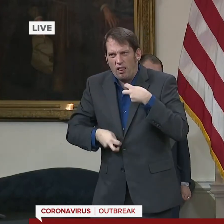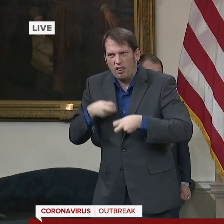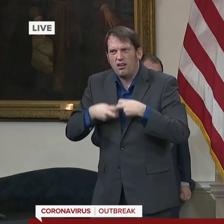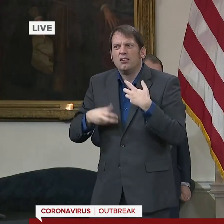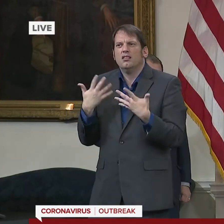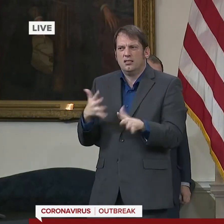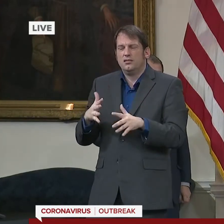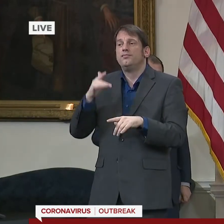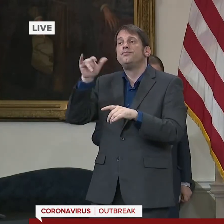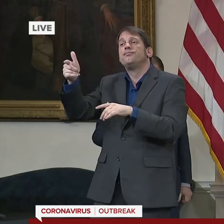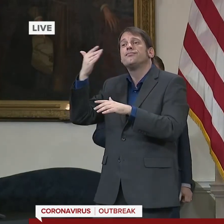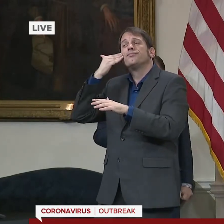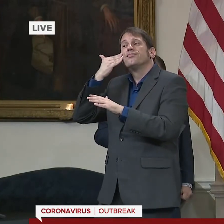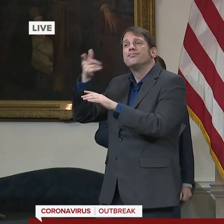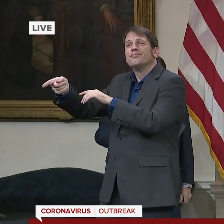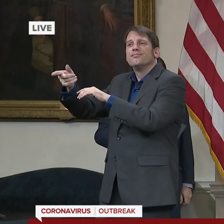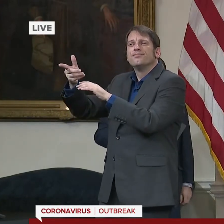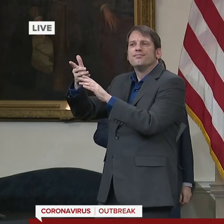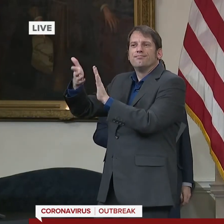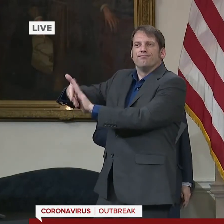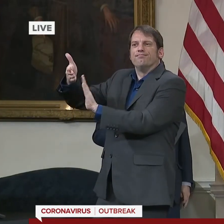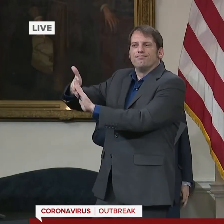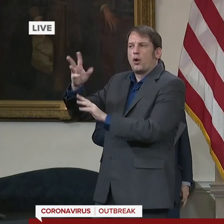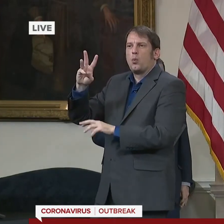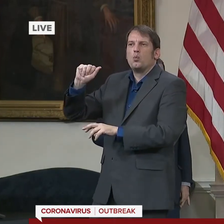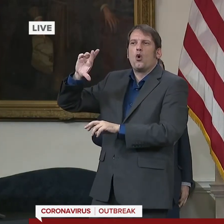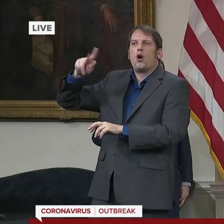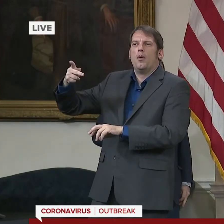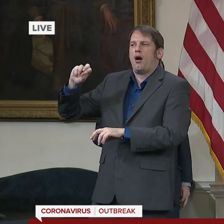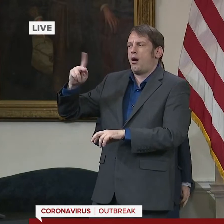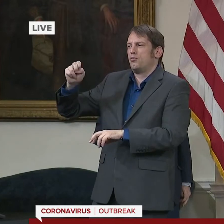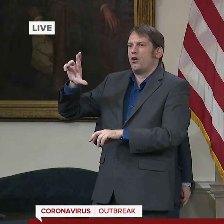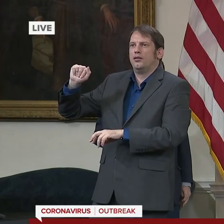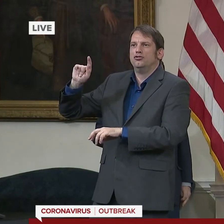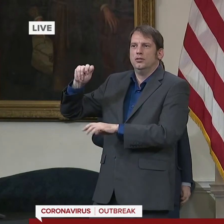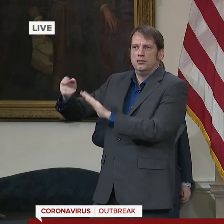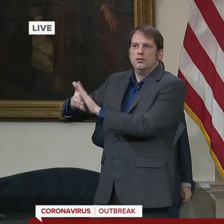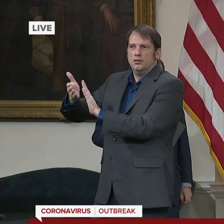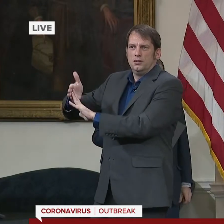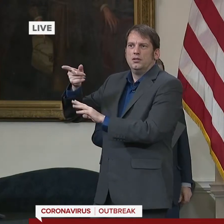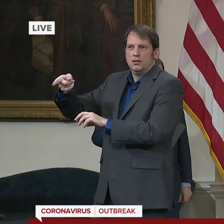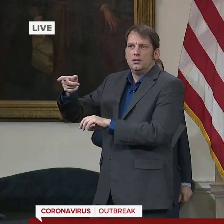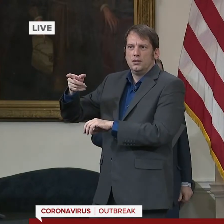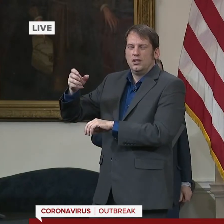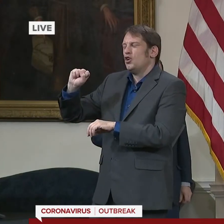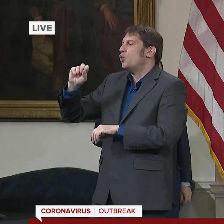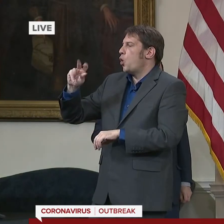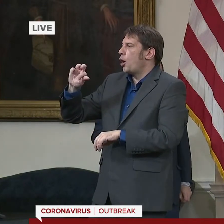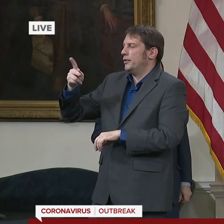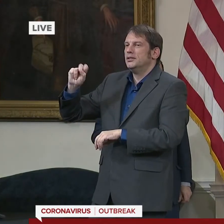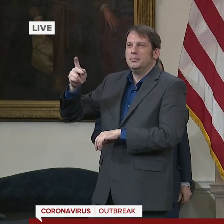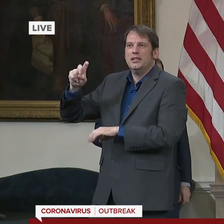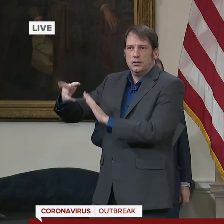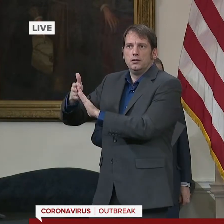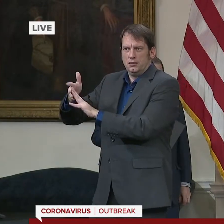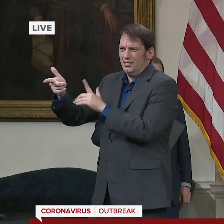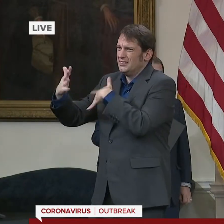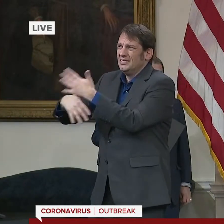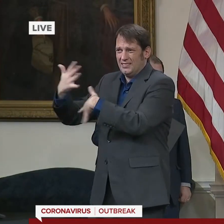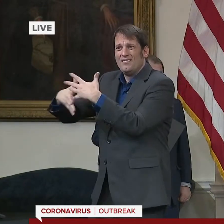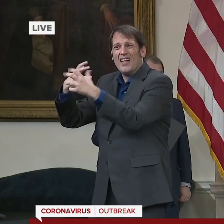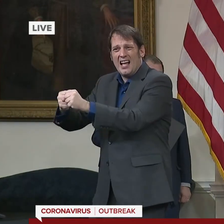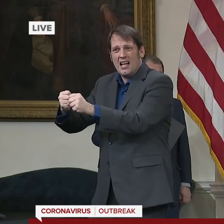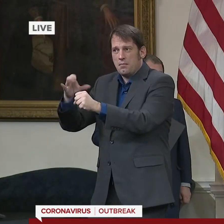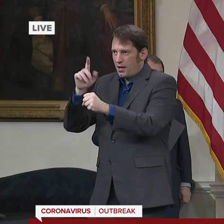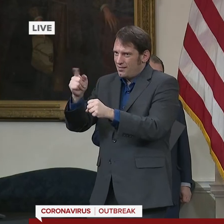of schedule in discovering the vaccine, but there's only 2 companies. They just can't make them fast enough. And so it's not